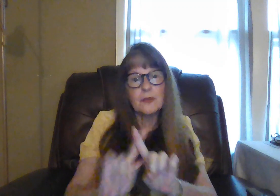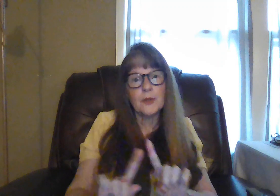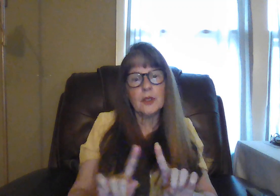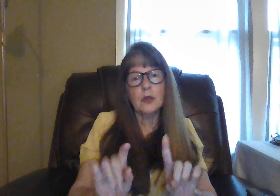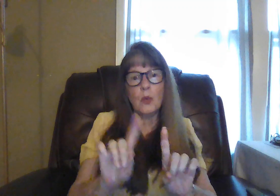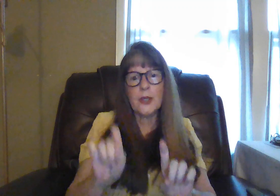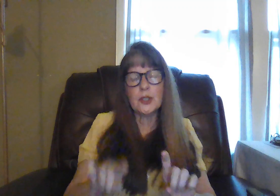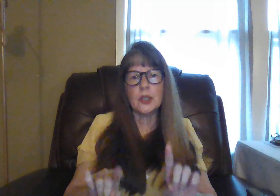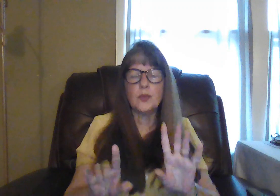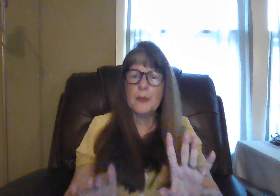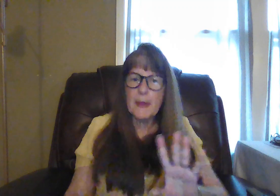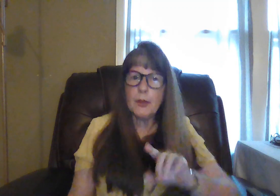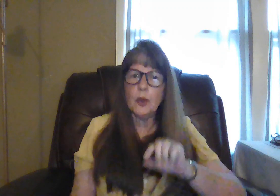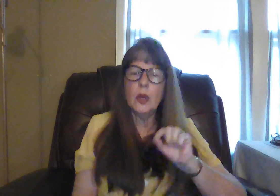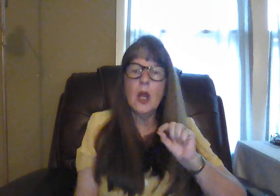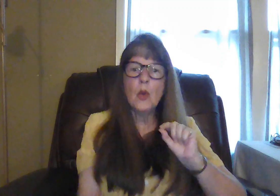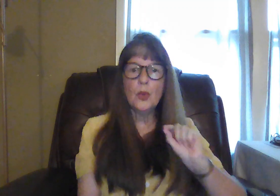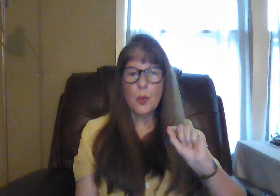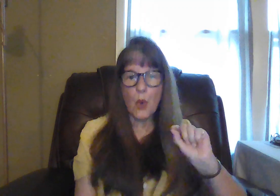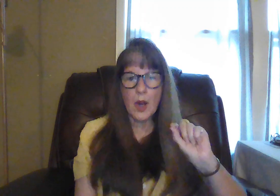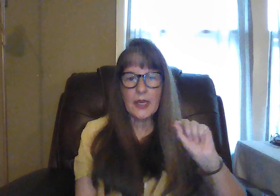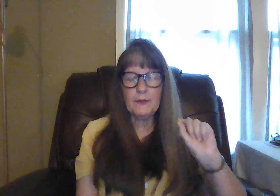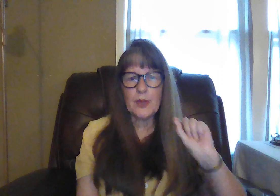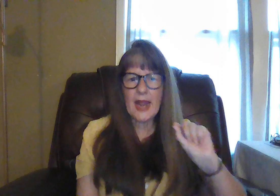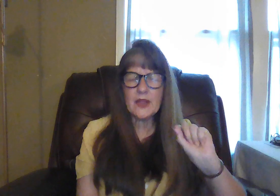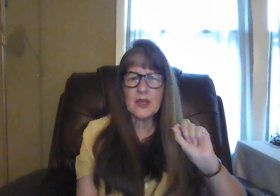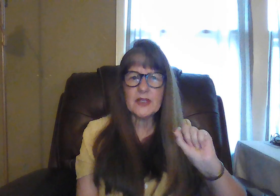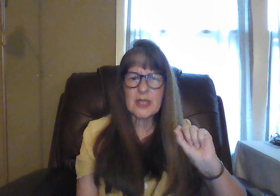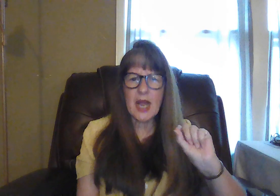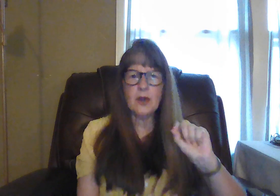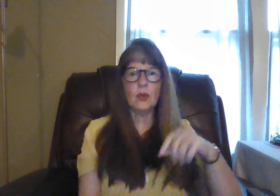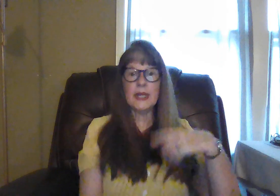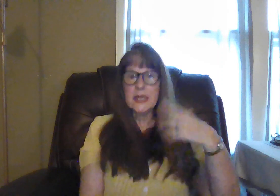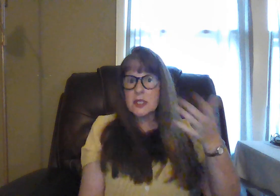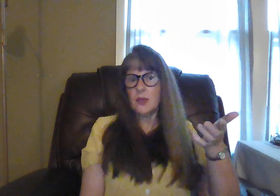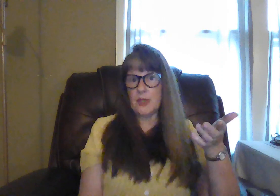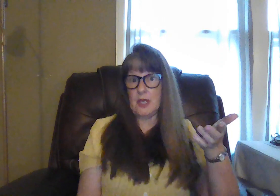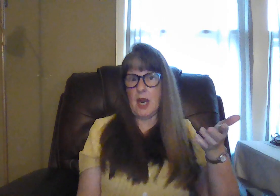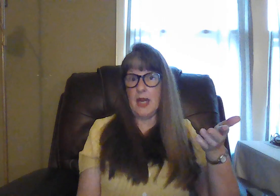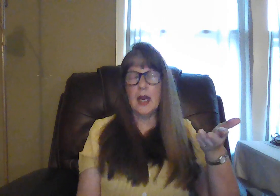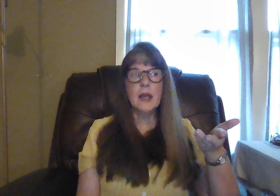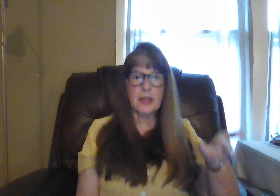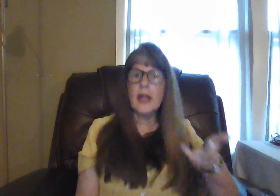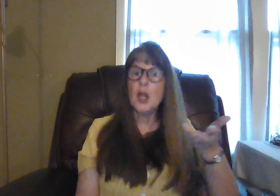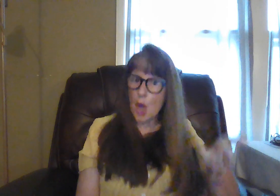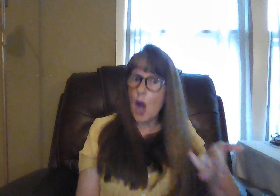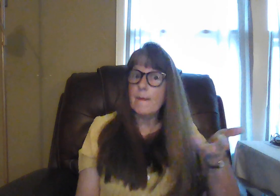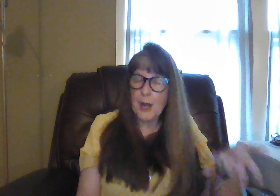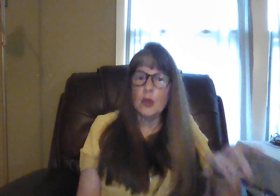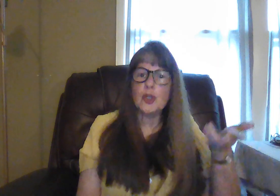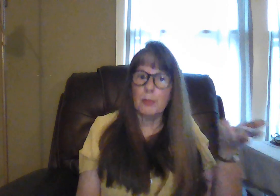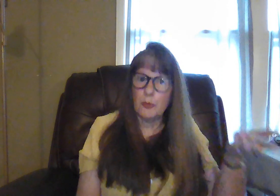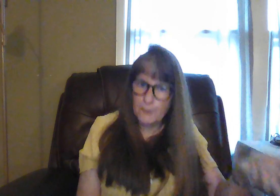different questions. Remember, when you want, if you can't think of a sign, or is there a sign like non-perishable